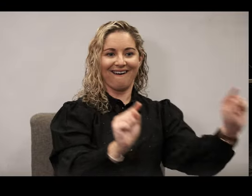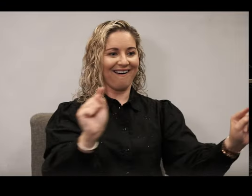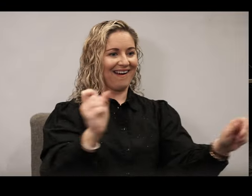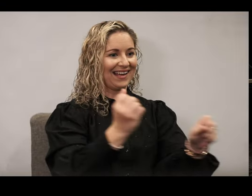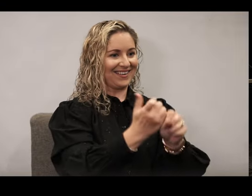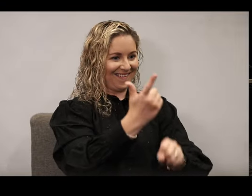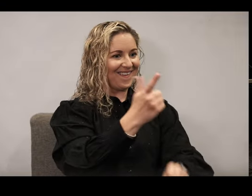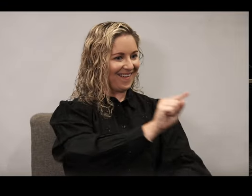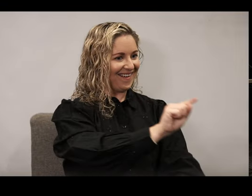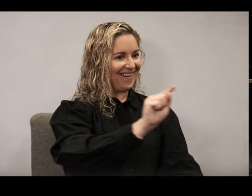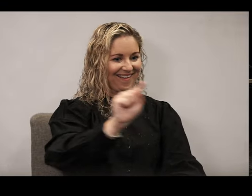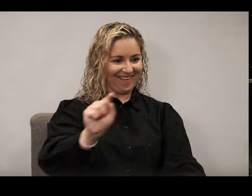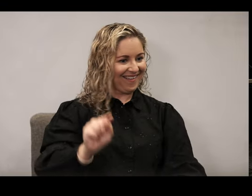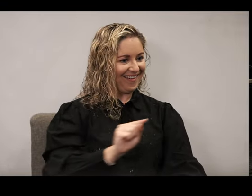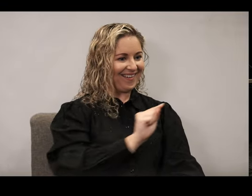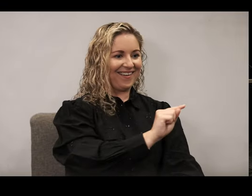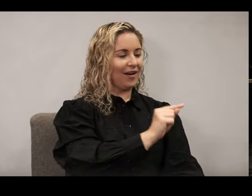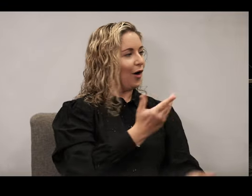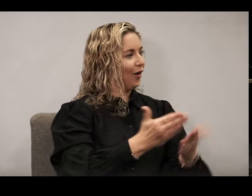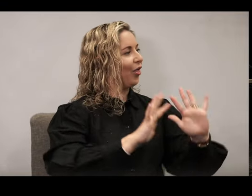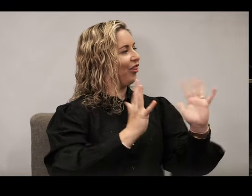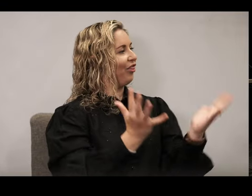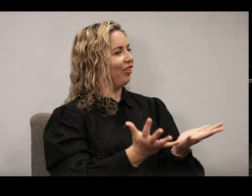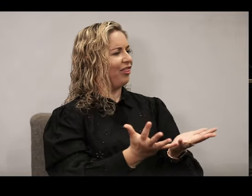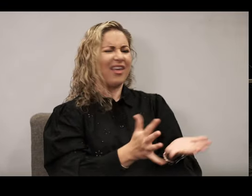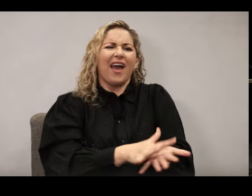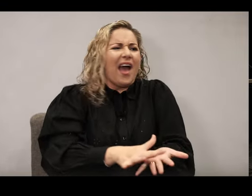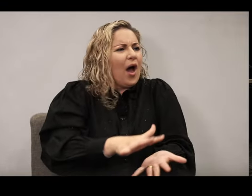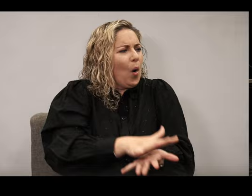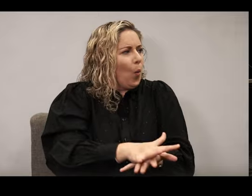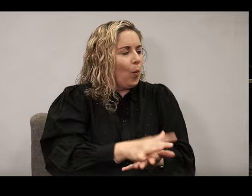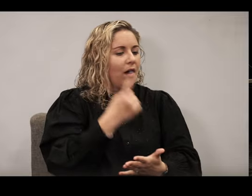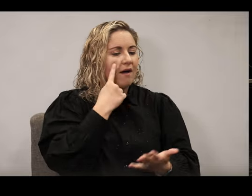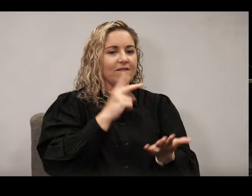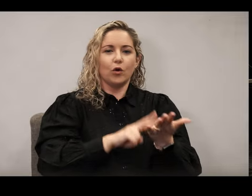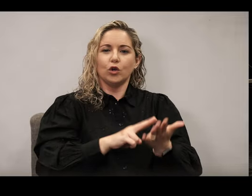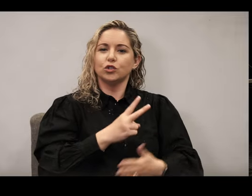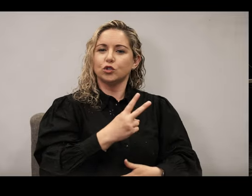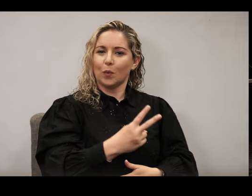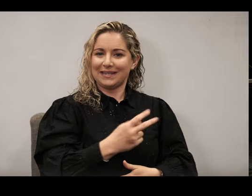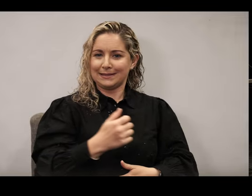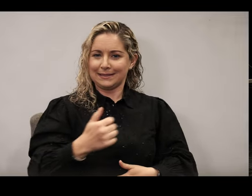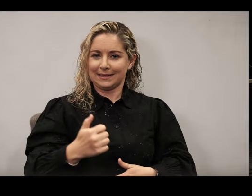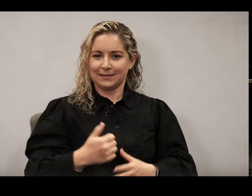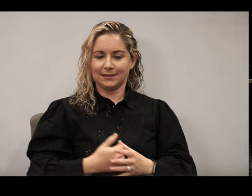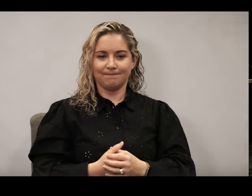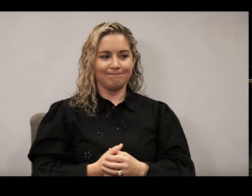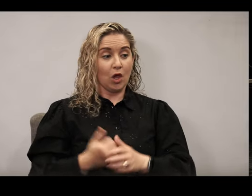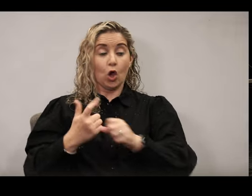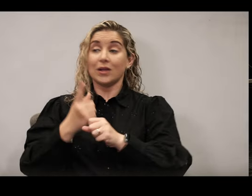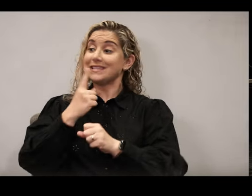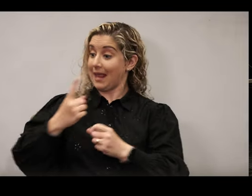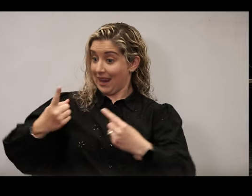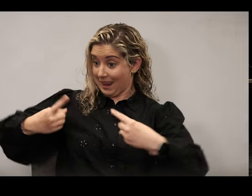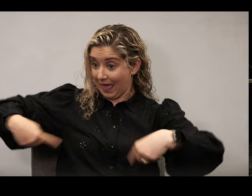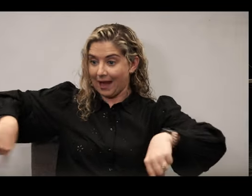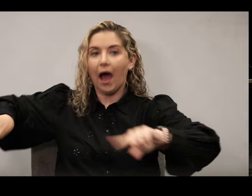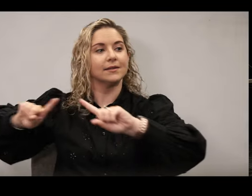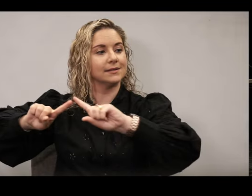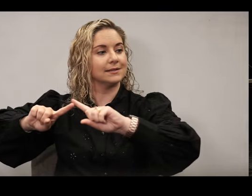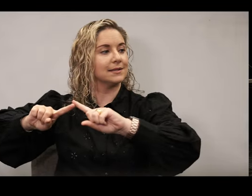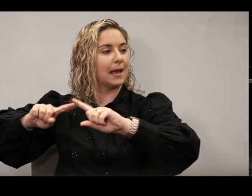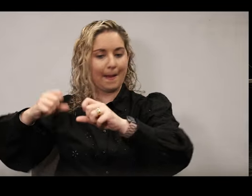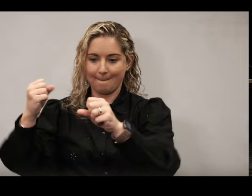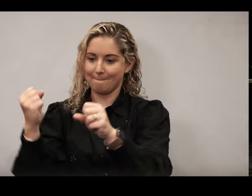is man like God? Well, back to verse 26. Then God said, "Let us make mankind